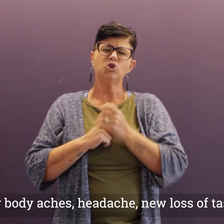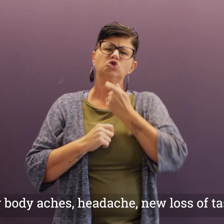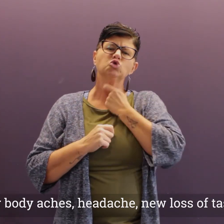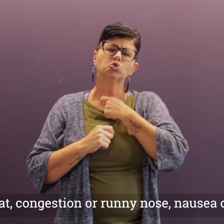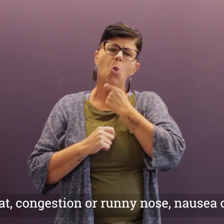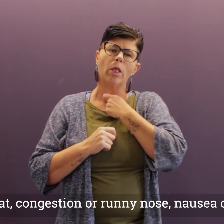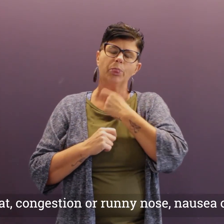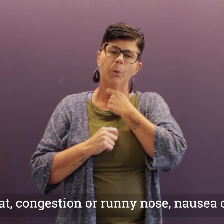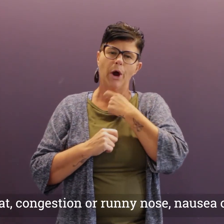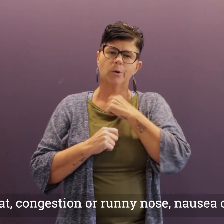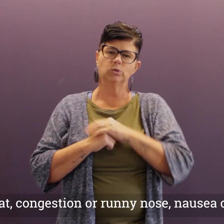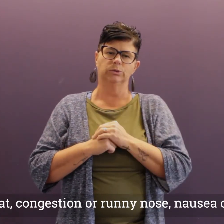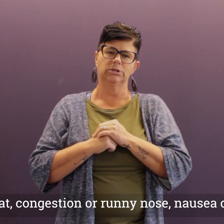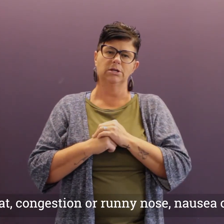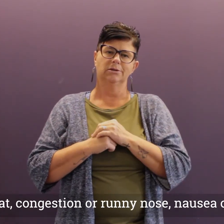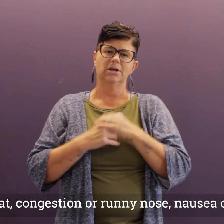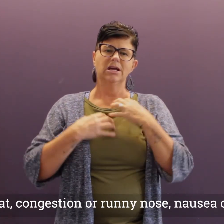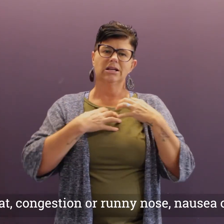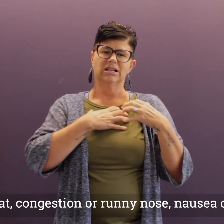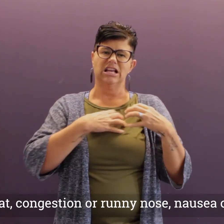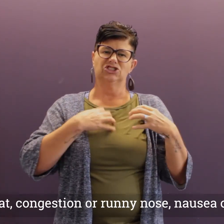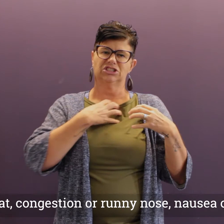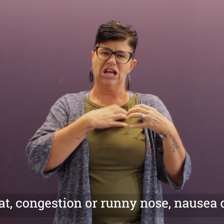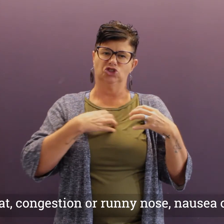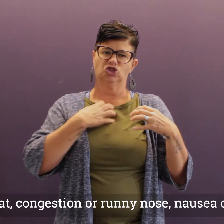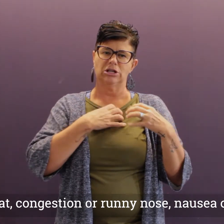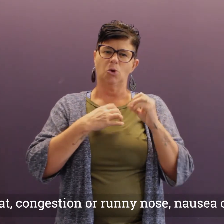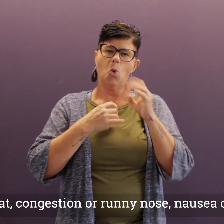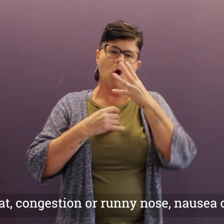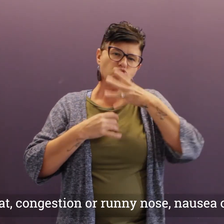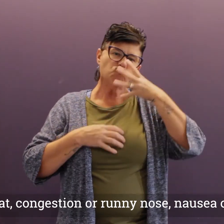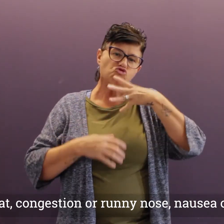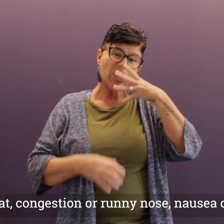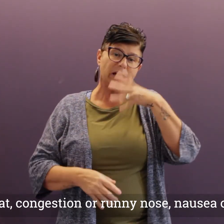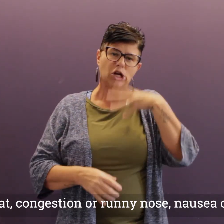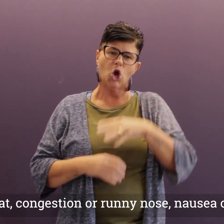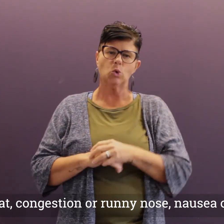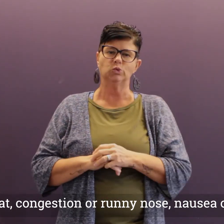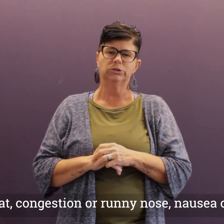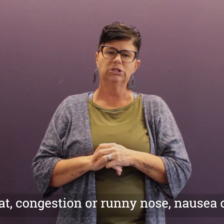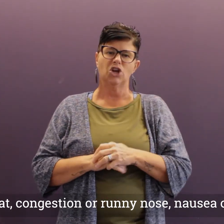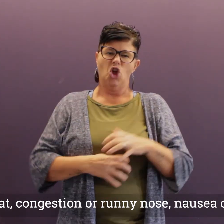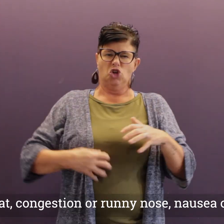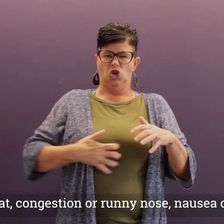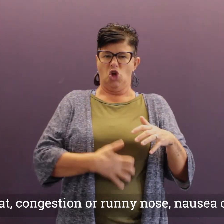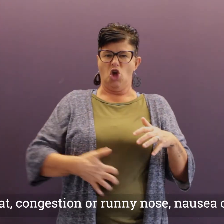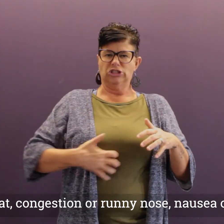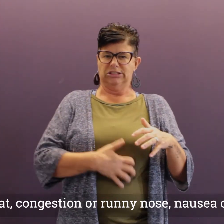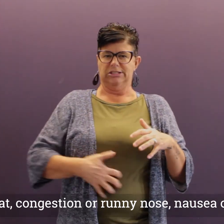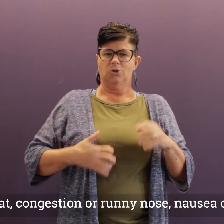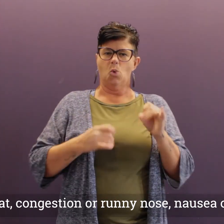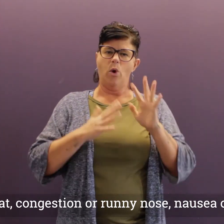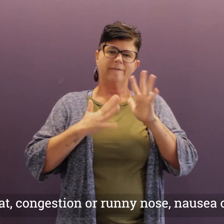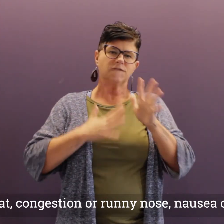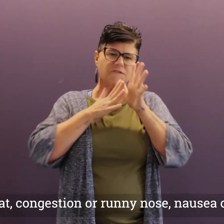Sore throat. Congestion or runny nose. Nausea or vomiting.